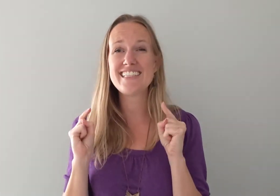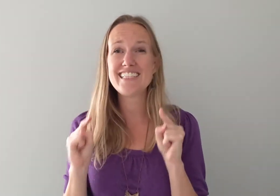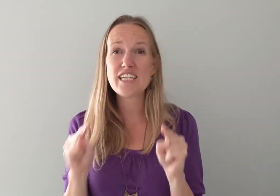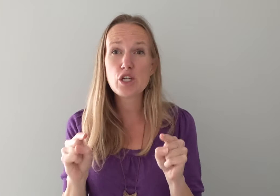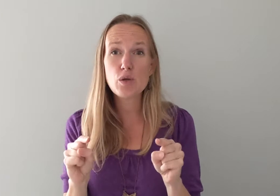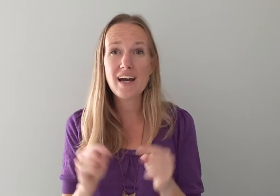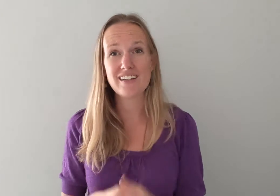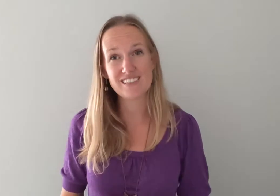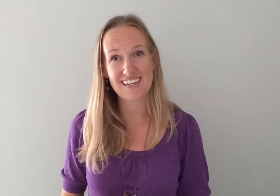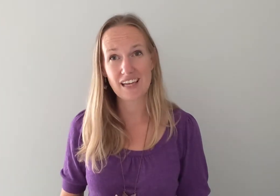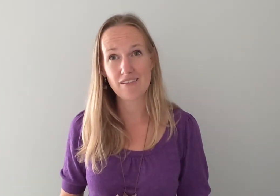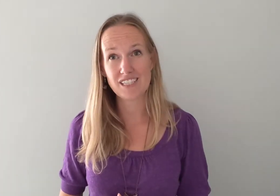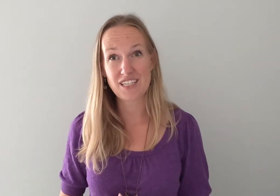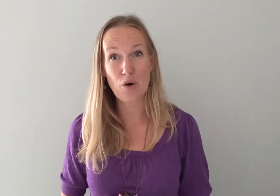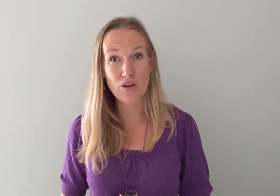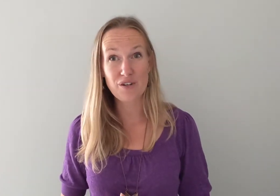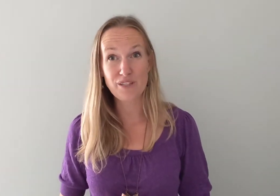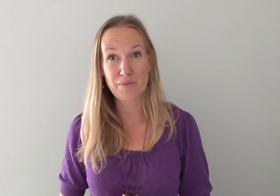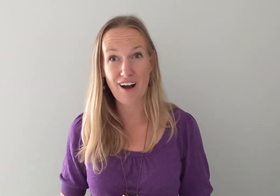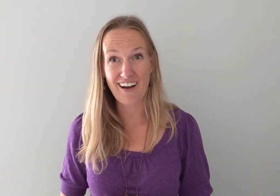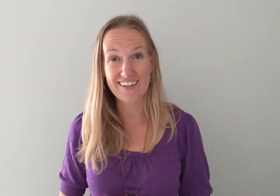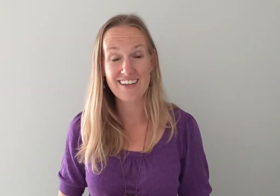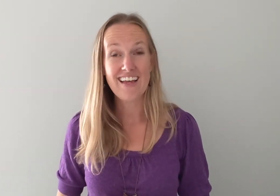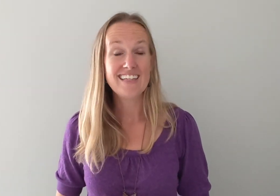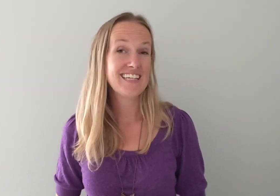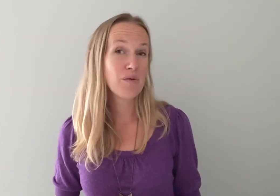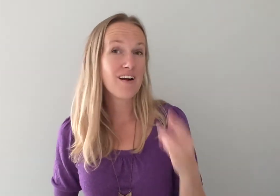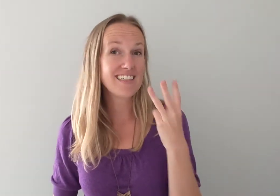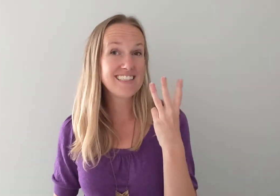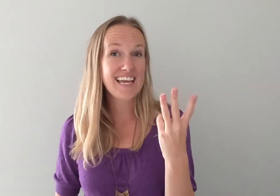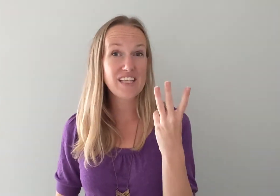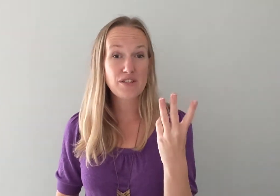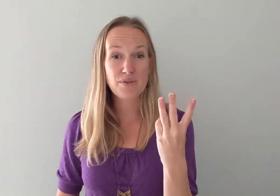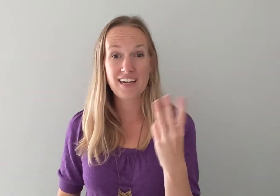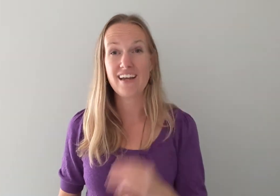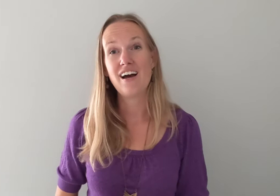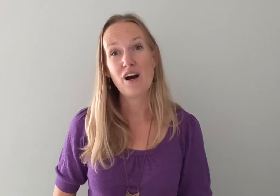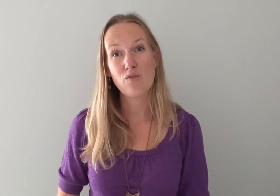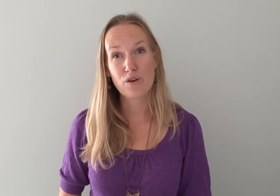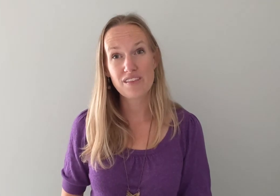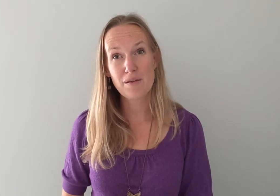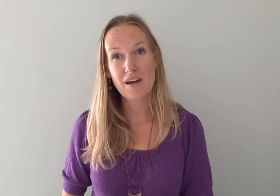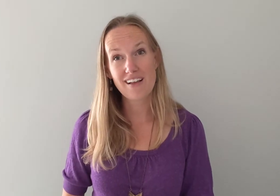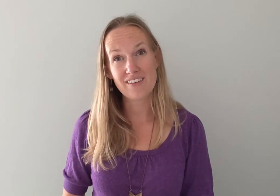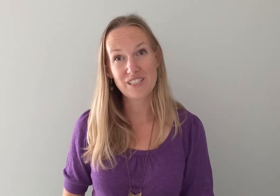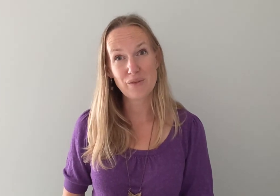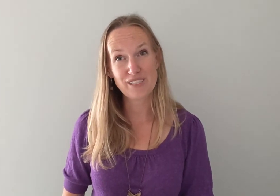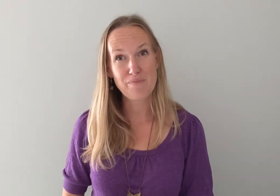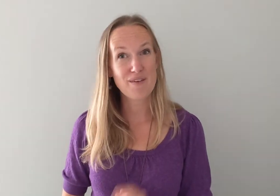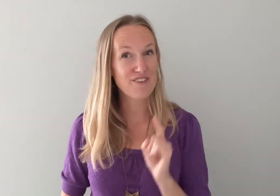teaching you how to use sign language in order to worship God. Today we're on day 3 of Worthy by Elevation Worship. The first